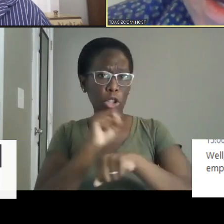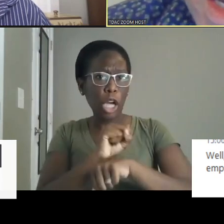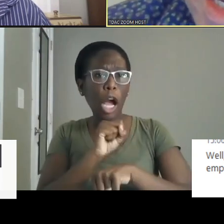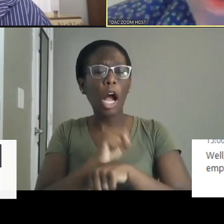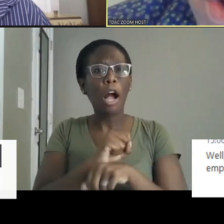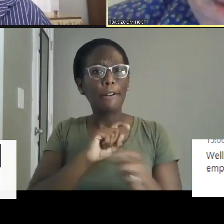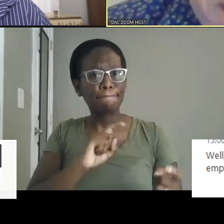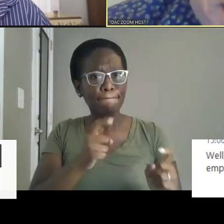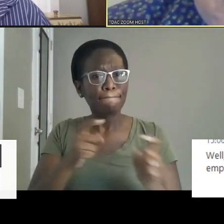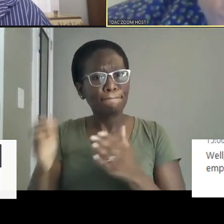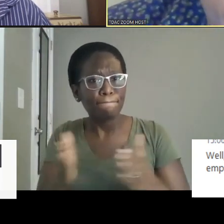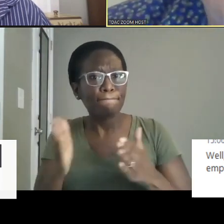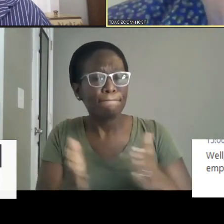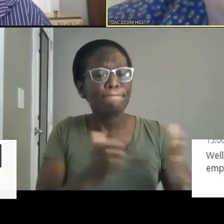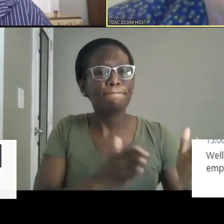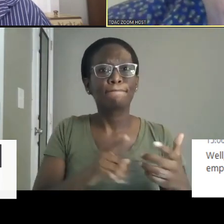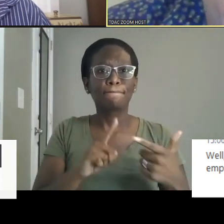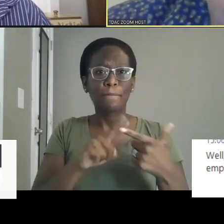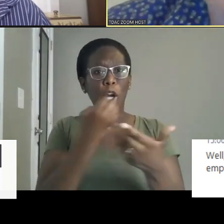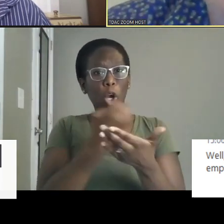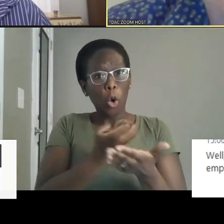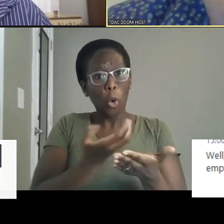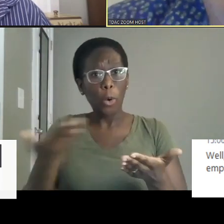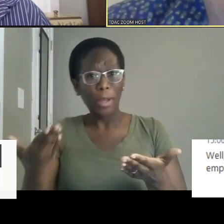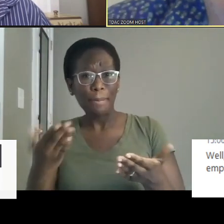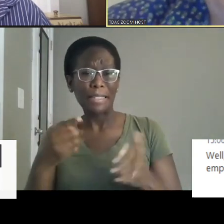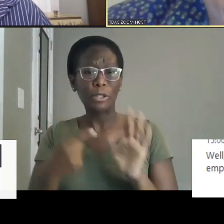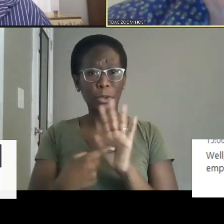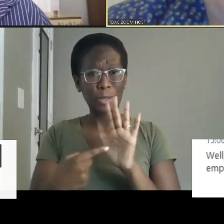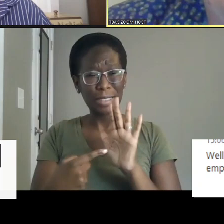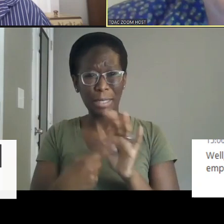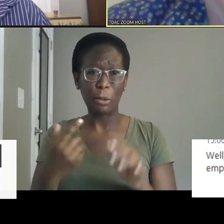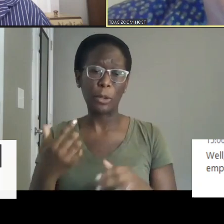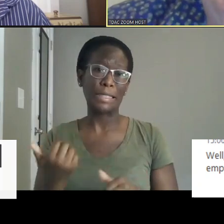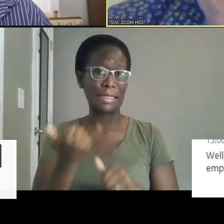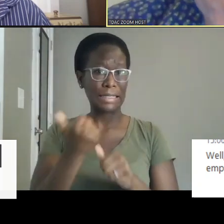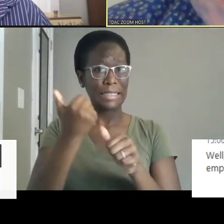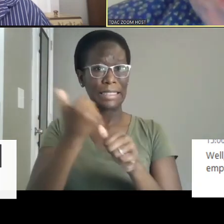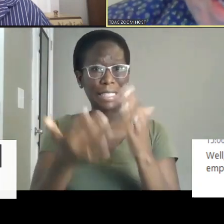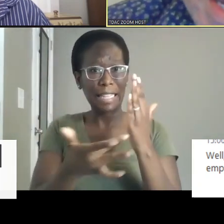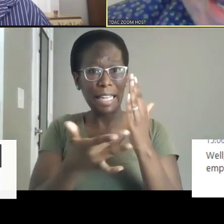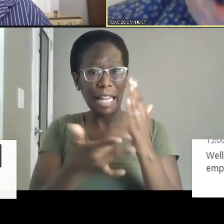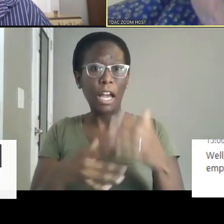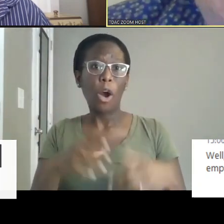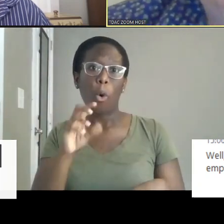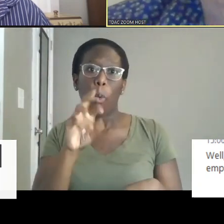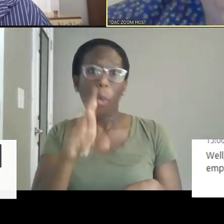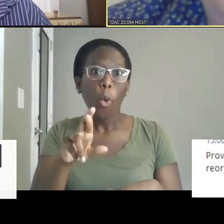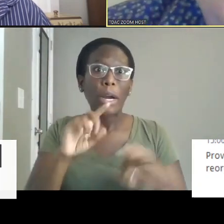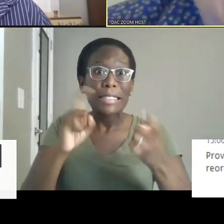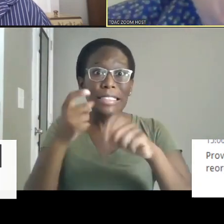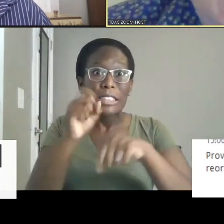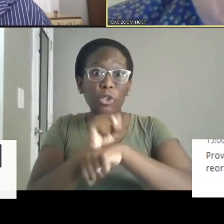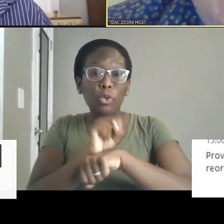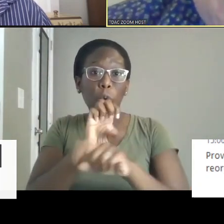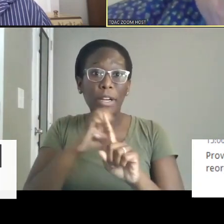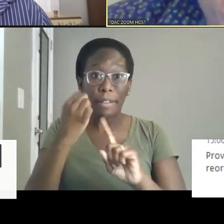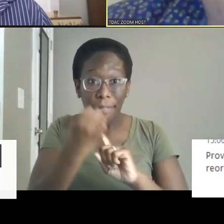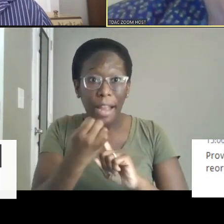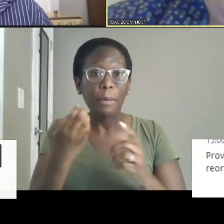reorganization, equipment such as assistive technology, or changing the work environment, and allowing service